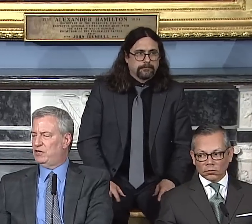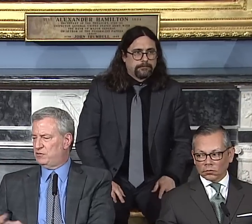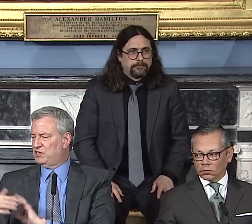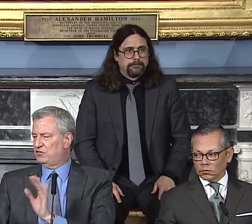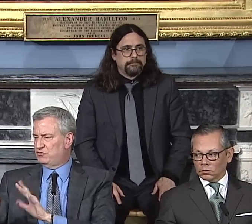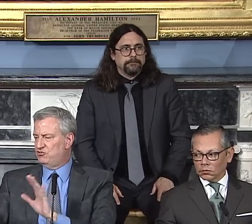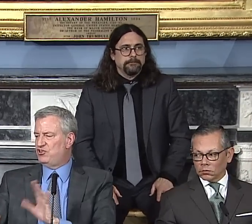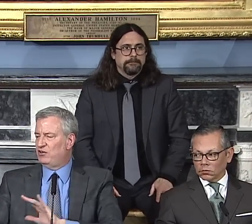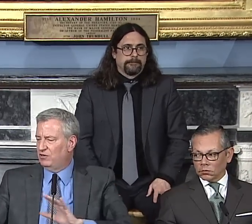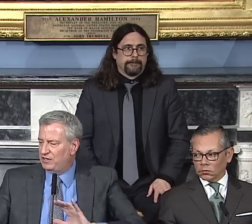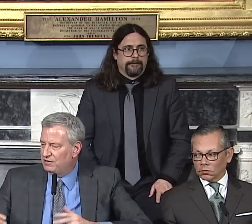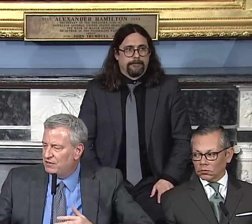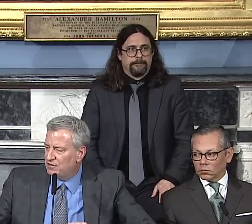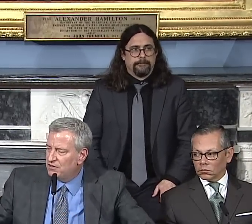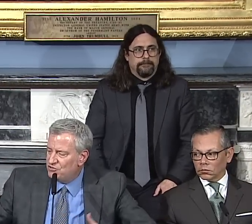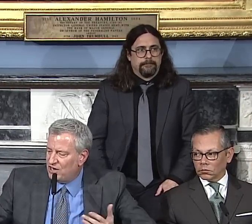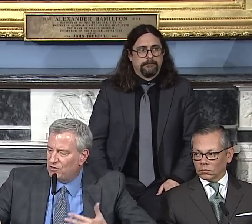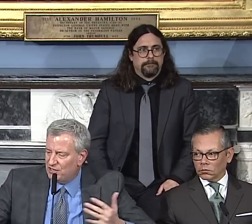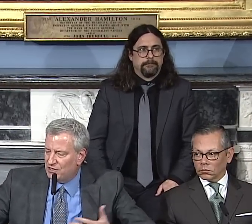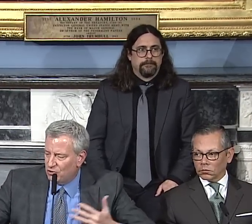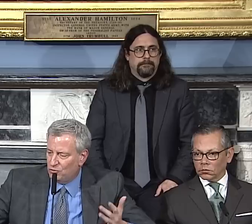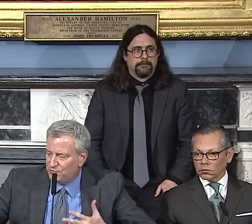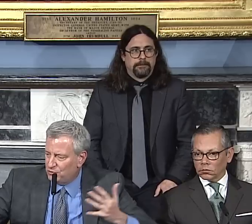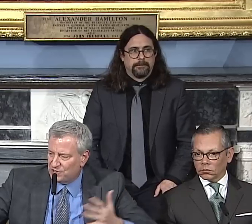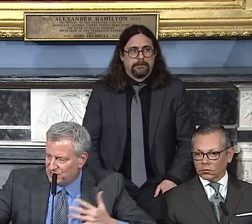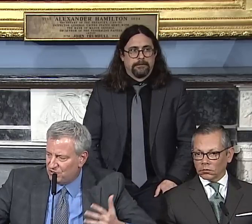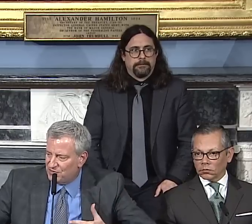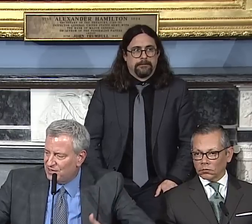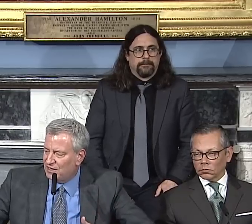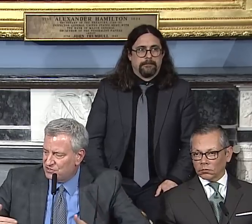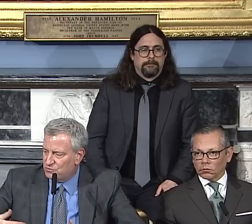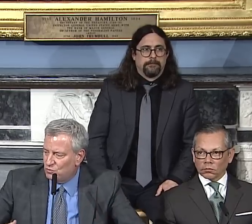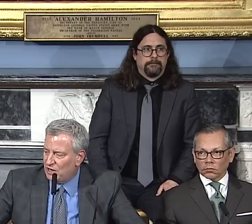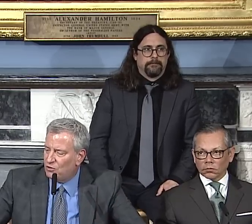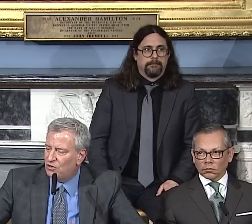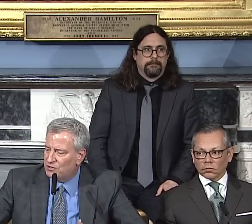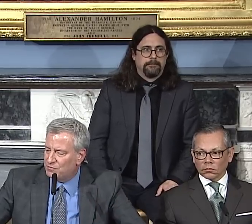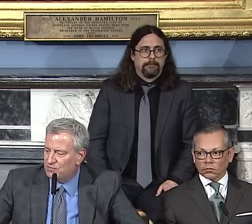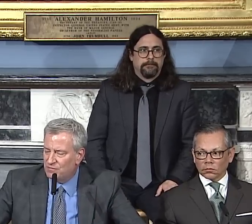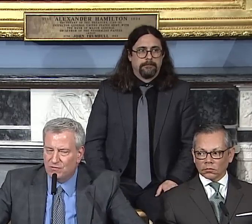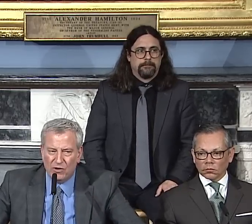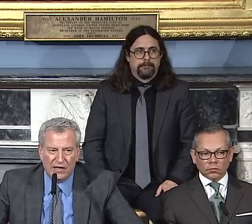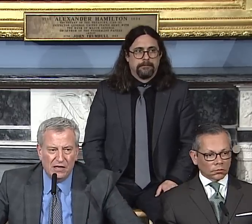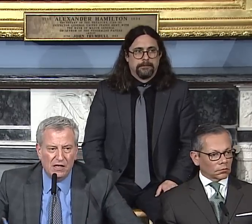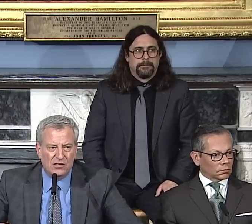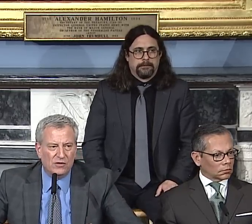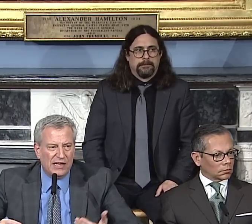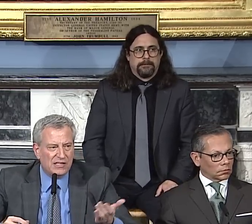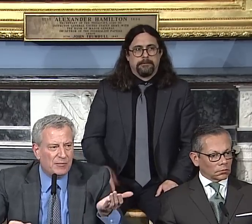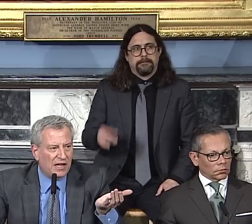saying coronavirus, I'm saying just generally. Generally the cold, flu, et cetera thing, how long 2 to 3 days.